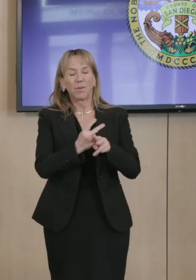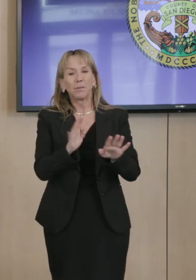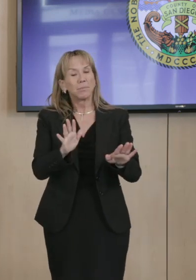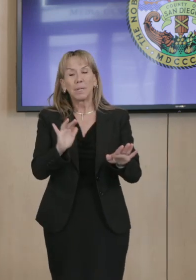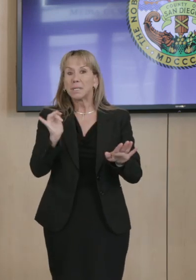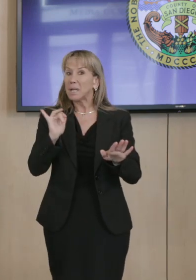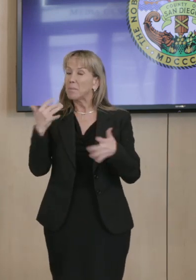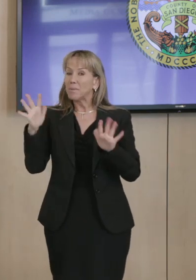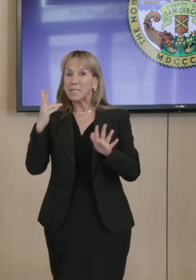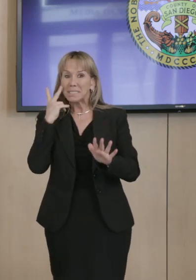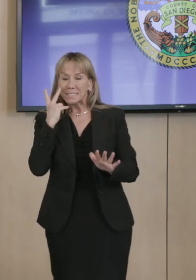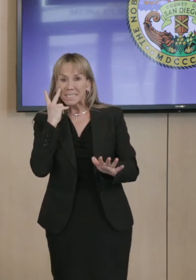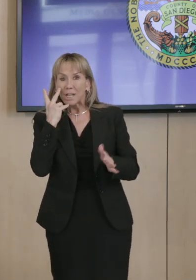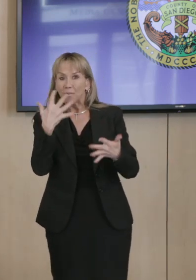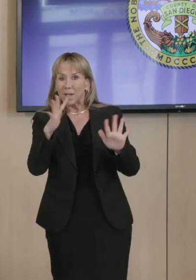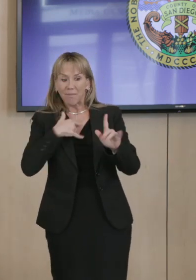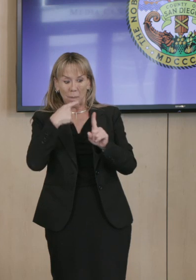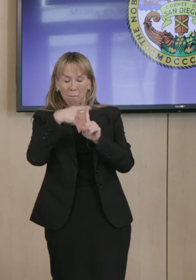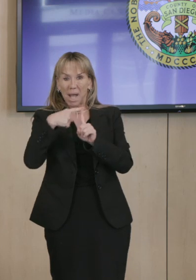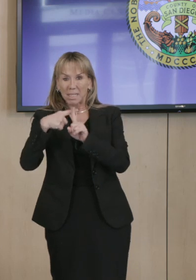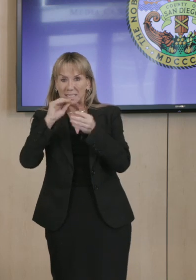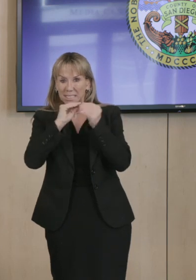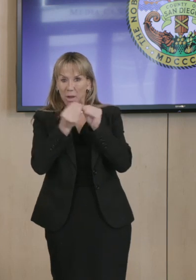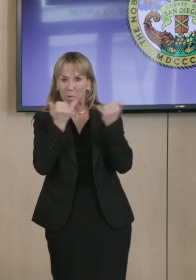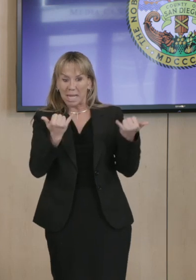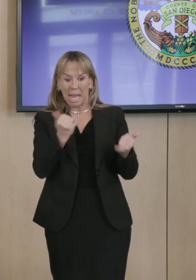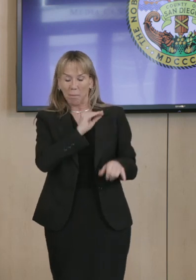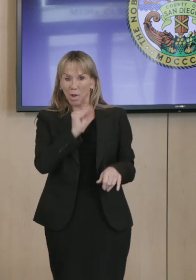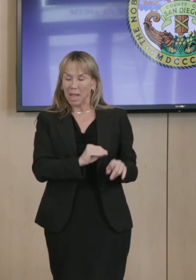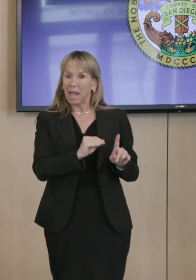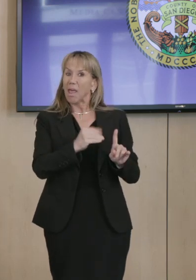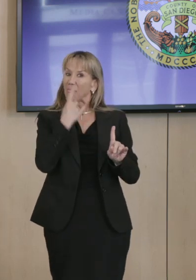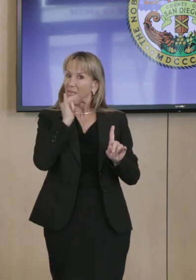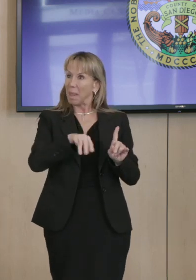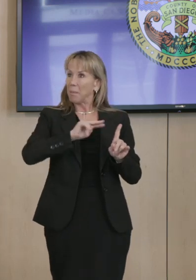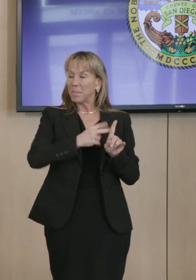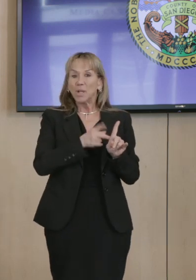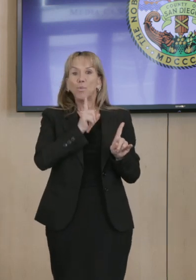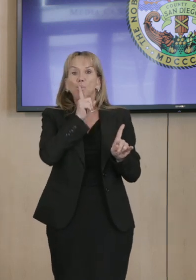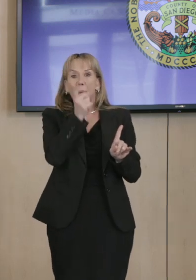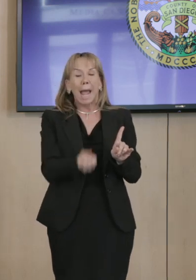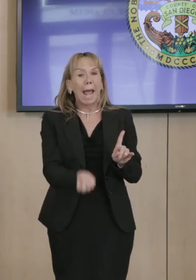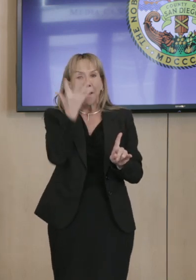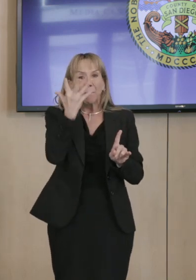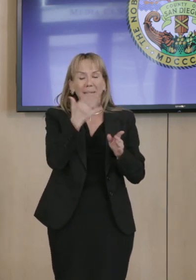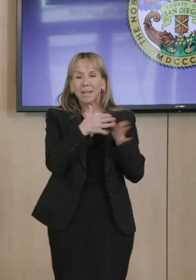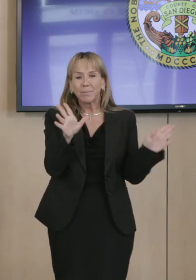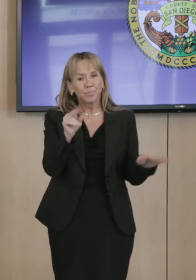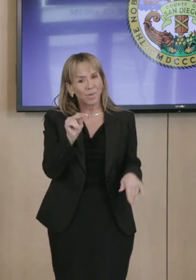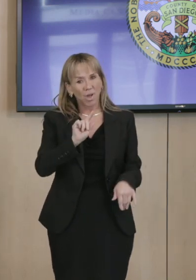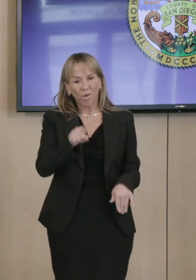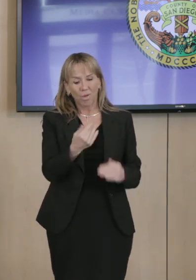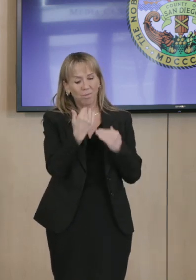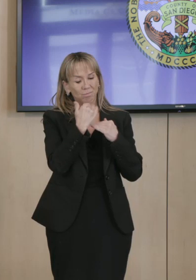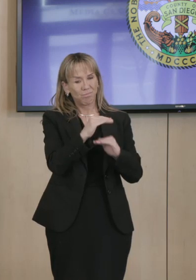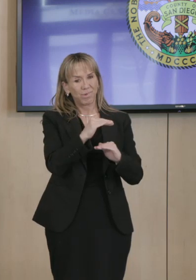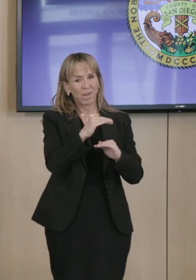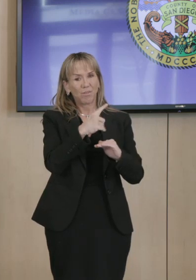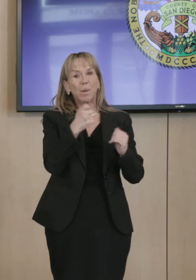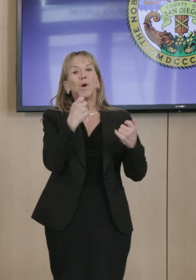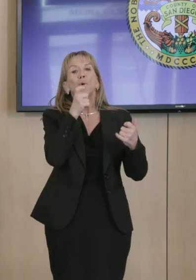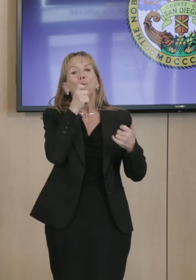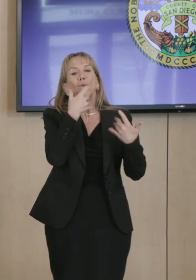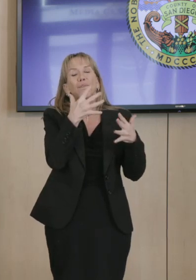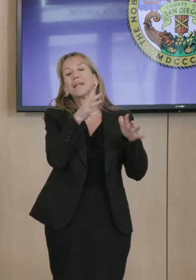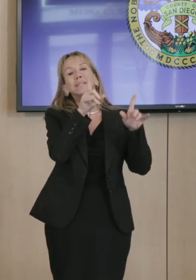have based on limited testing is not a reflection of the true number of cases in the community. The estimate that's put out